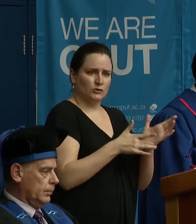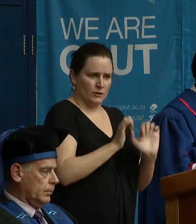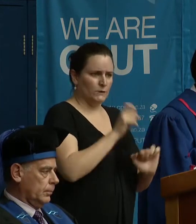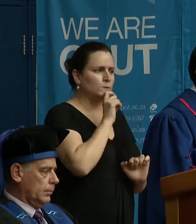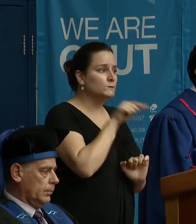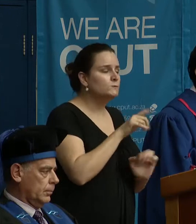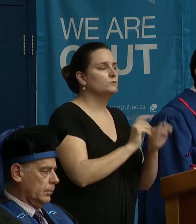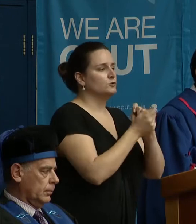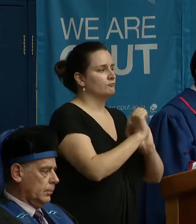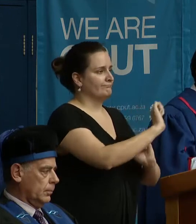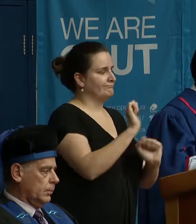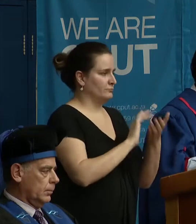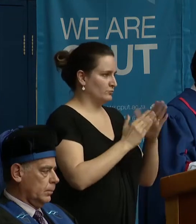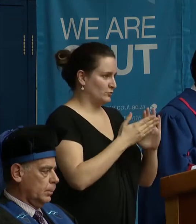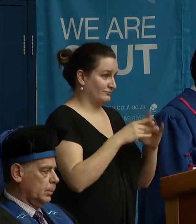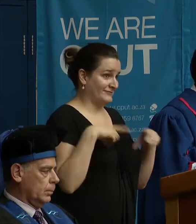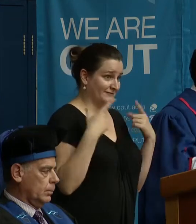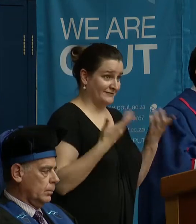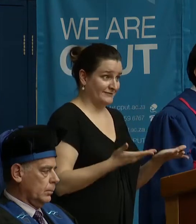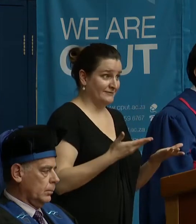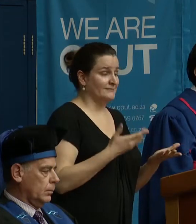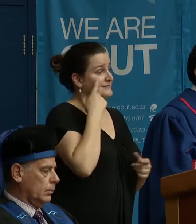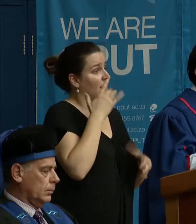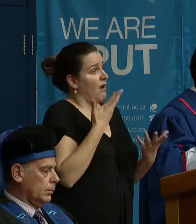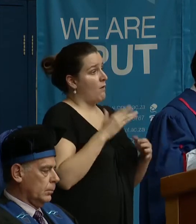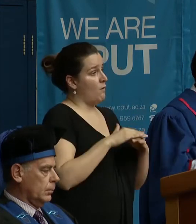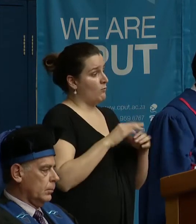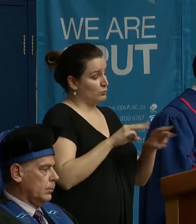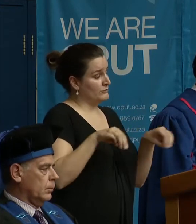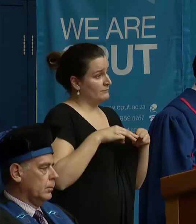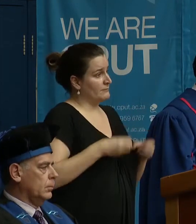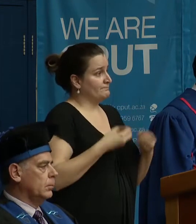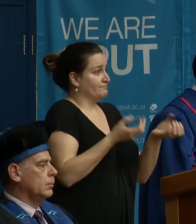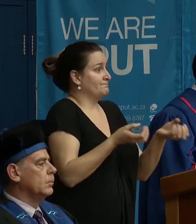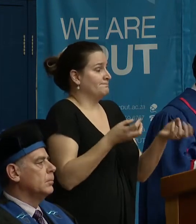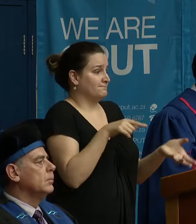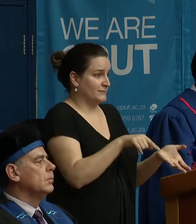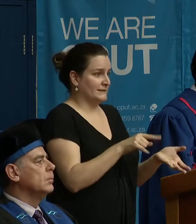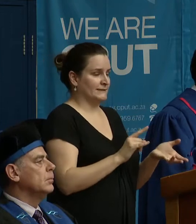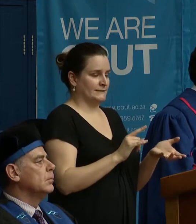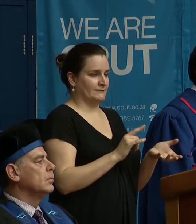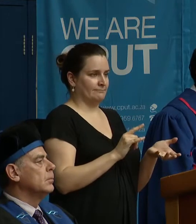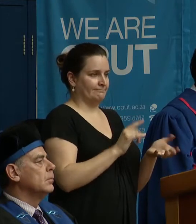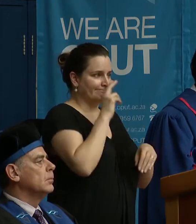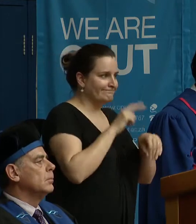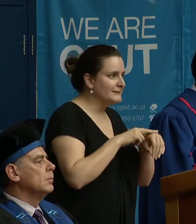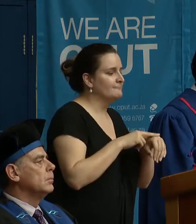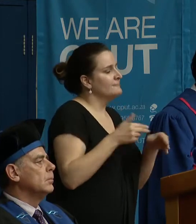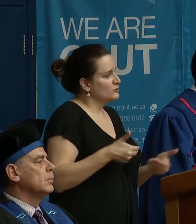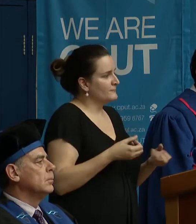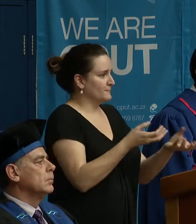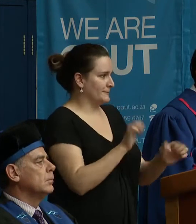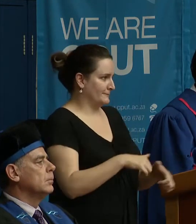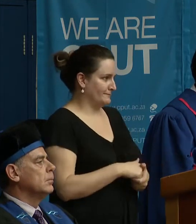enabler to change the way the City of Cape Town delivered its services and engaged its citizens. Because of this and many other innovative